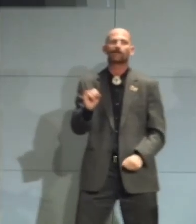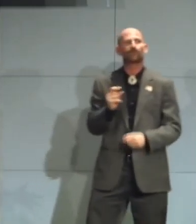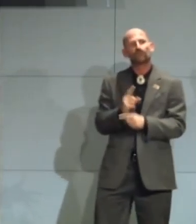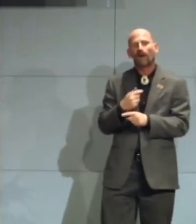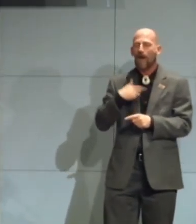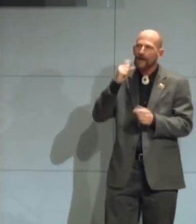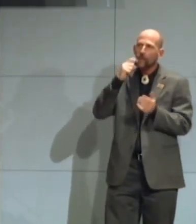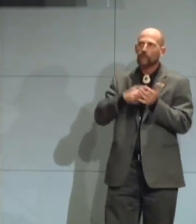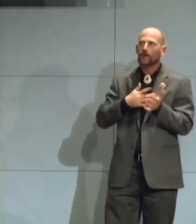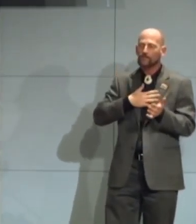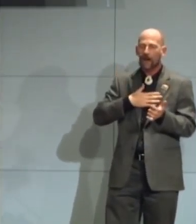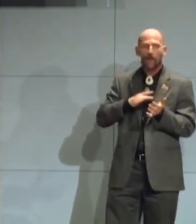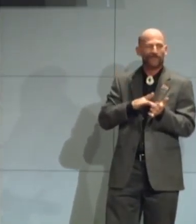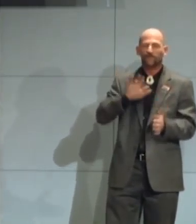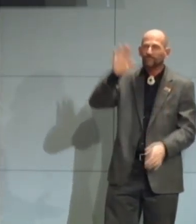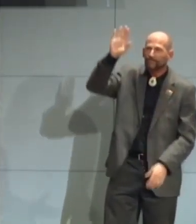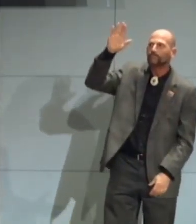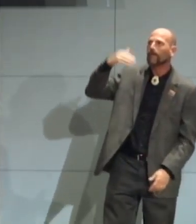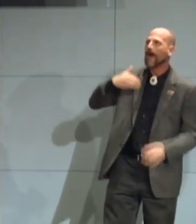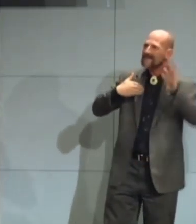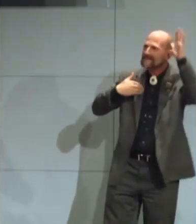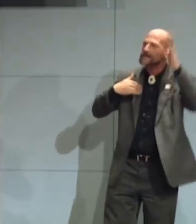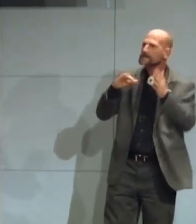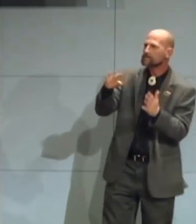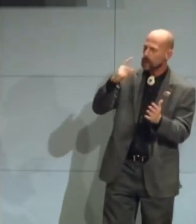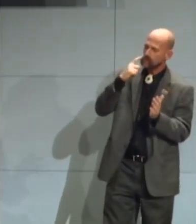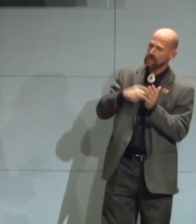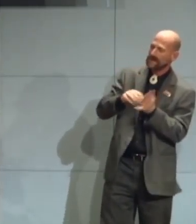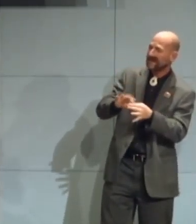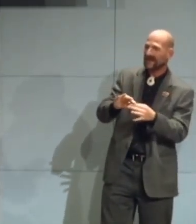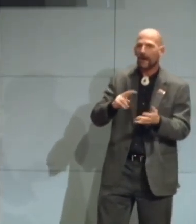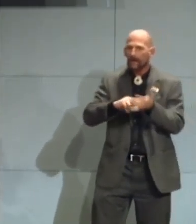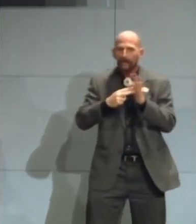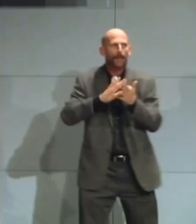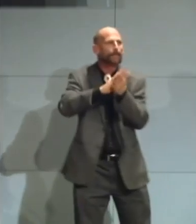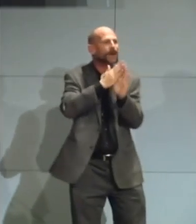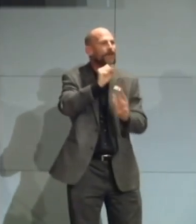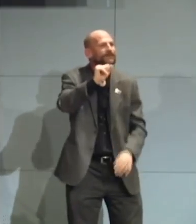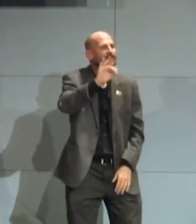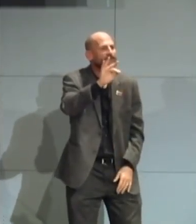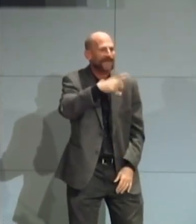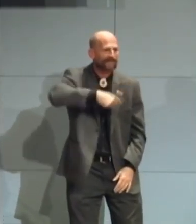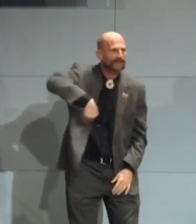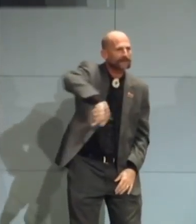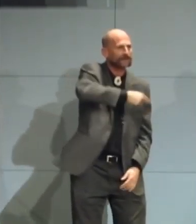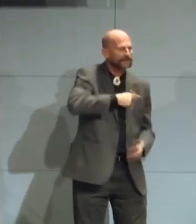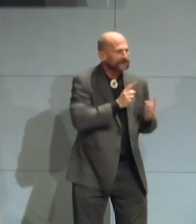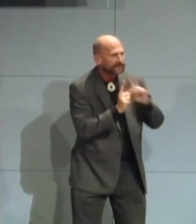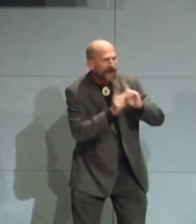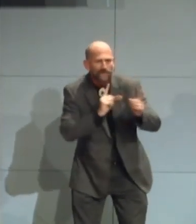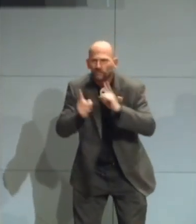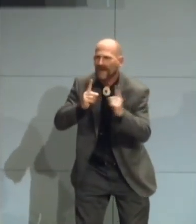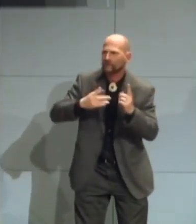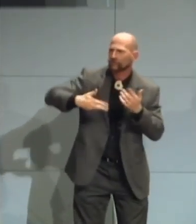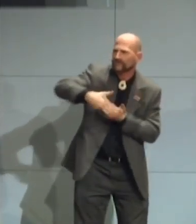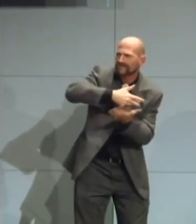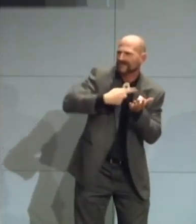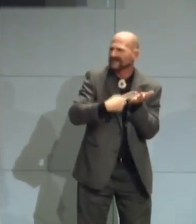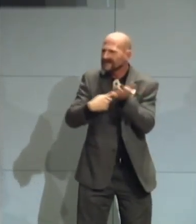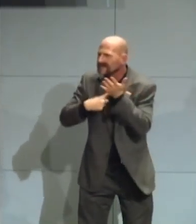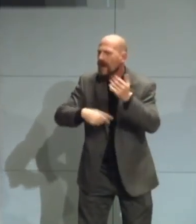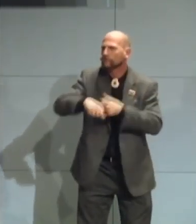for myself, I wasn't going to be able to be much use to the larger movement for social justice. If I